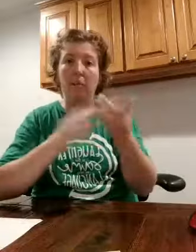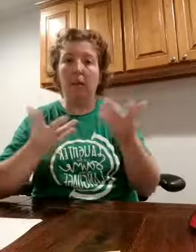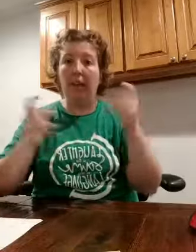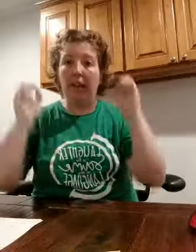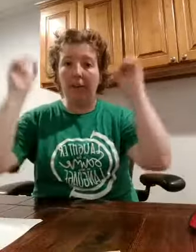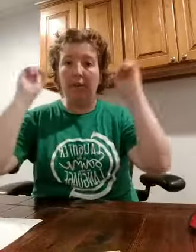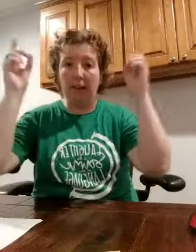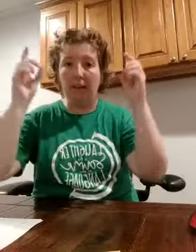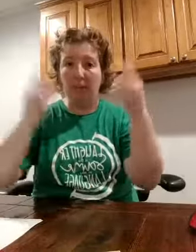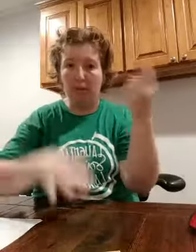the exercises or something.